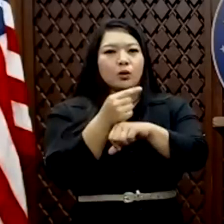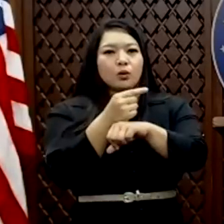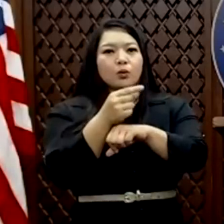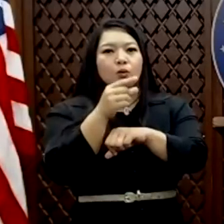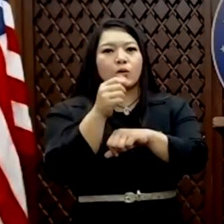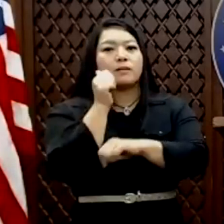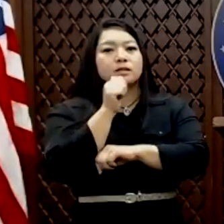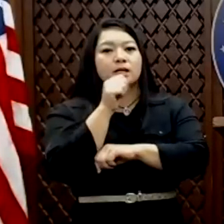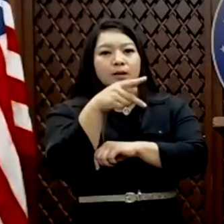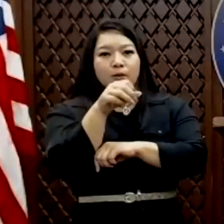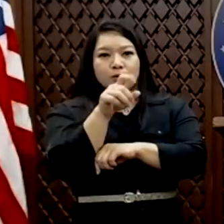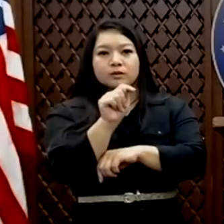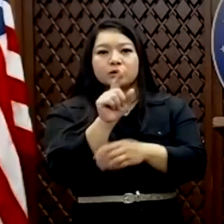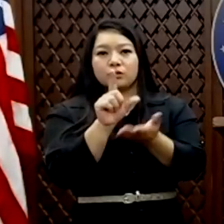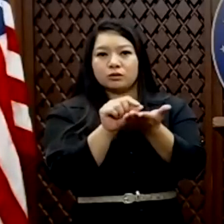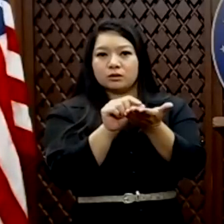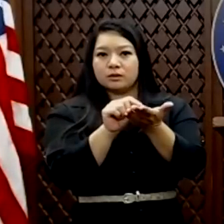Nick. Governor.